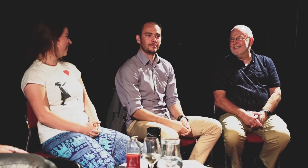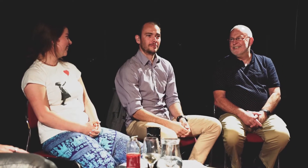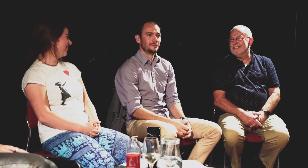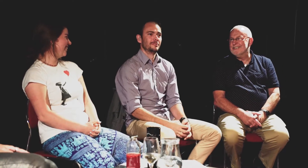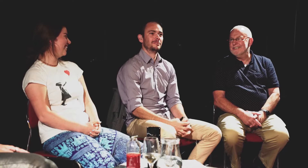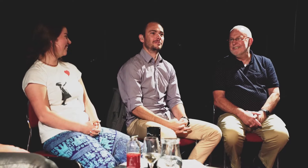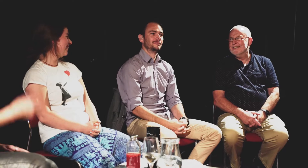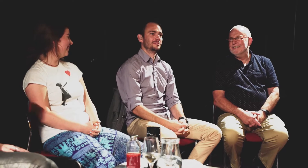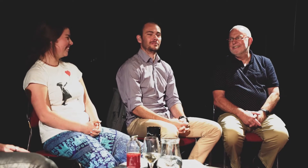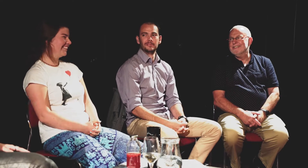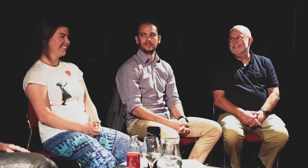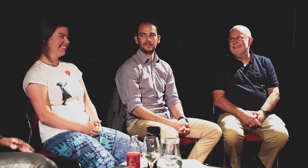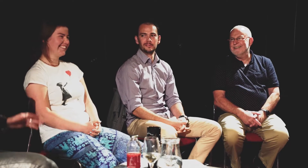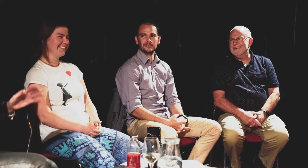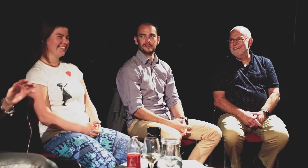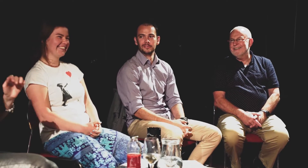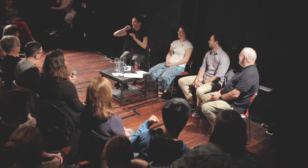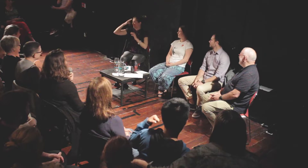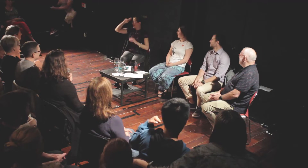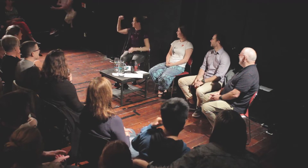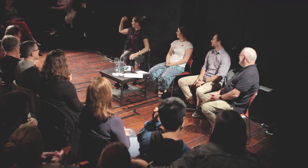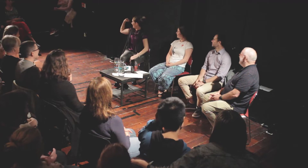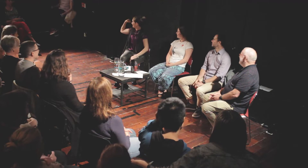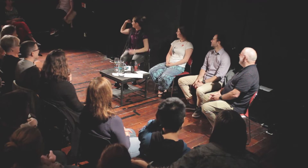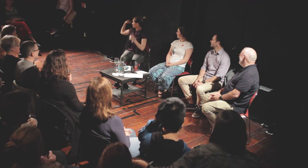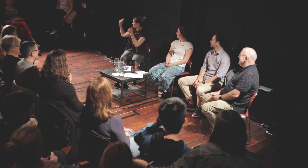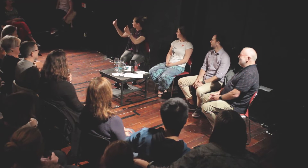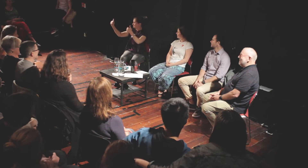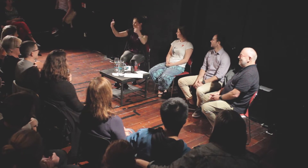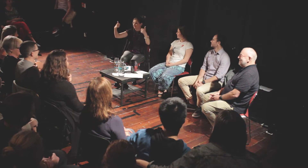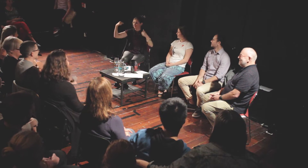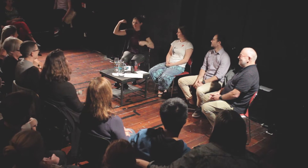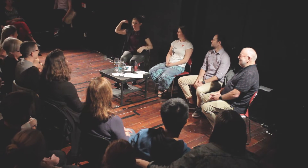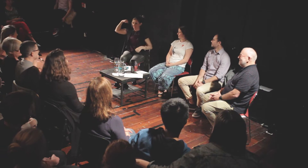turned out small, but anyway, we won't go into that. So that's the sign name, David.